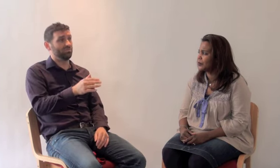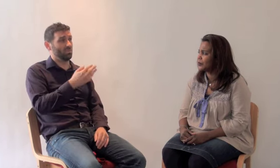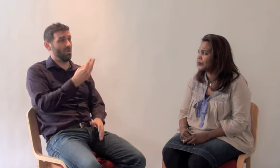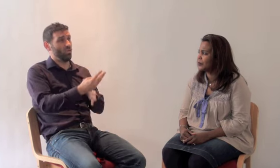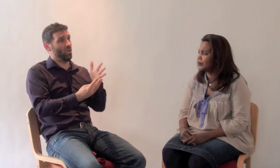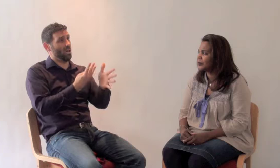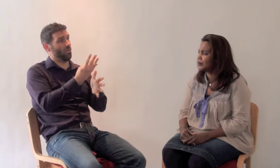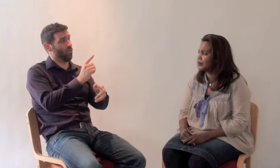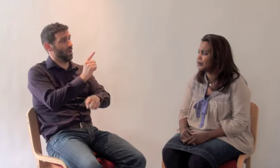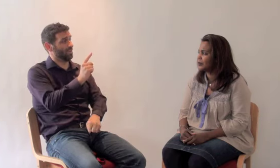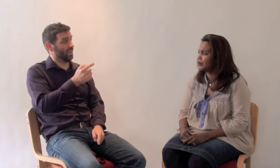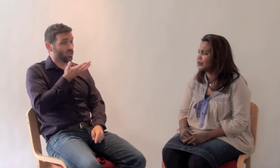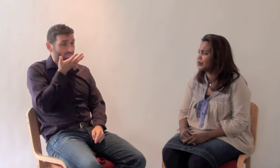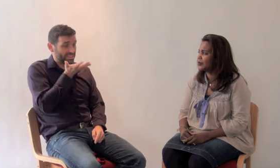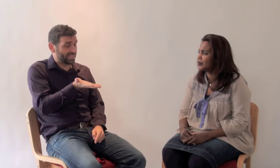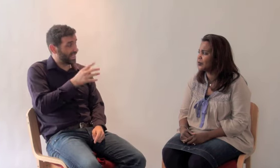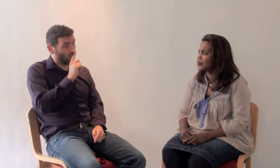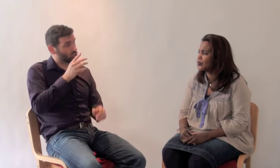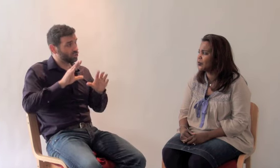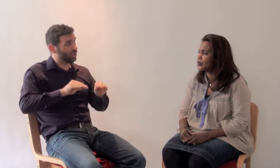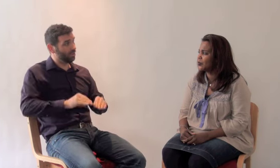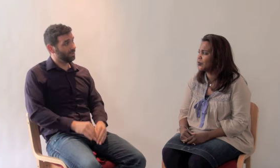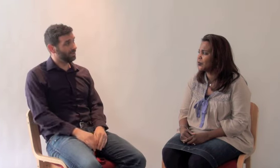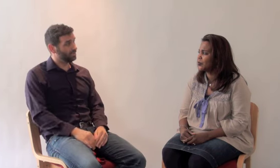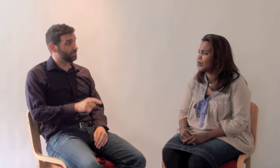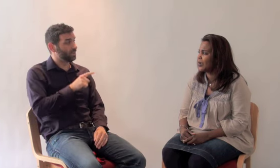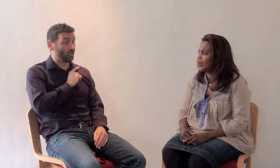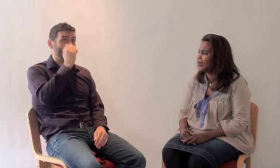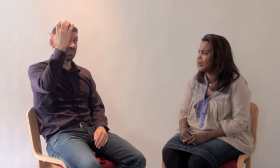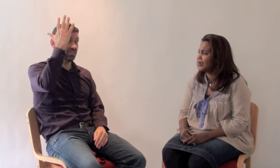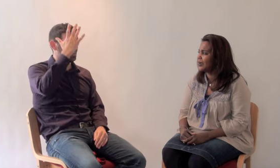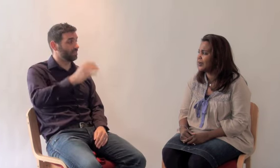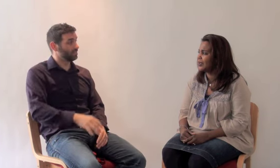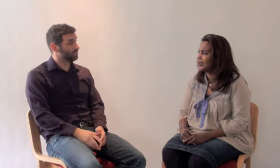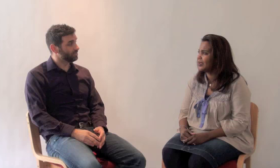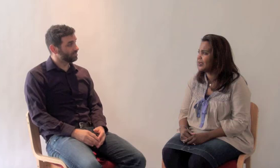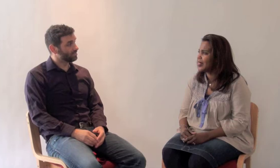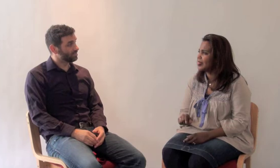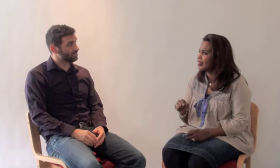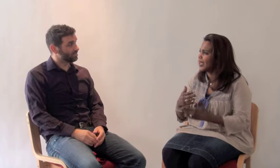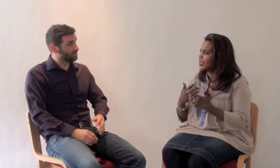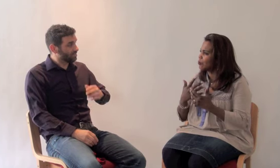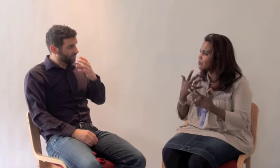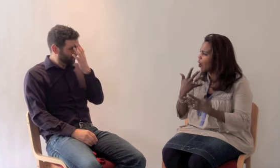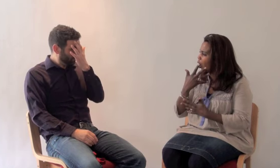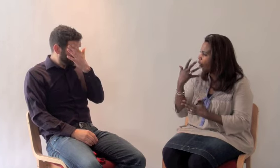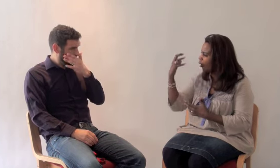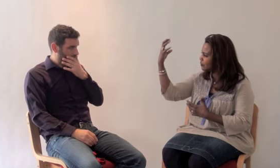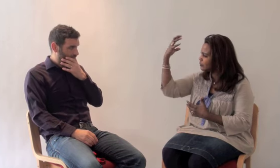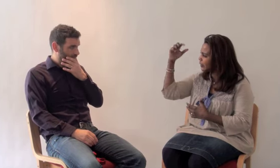there until, say, 3 or 4 hours later, I couldn't stop being sick. Ooh, and it was because of the sun, because I had sunstroke. Because